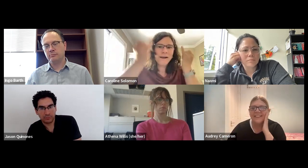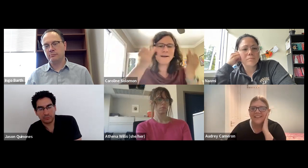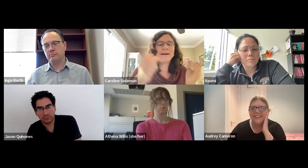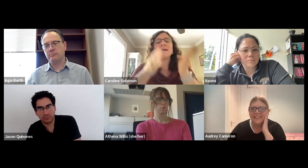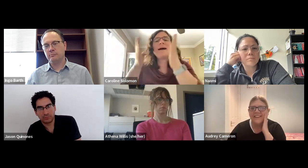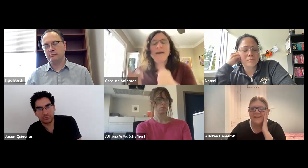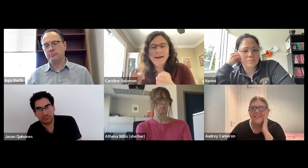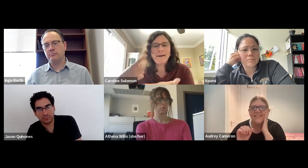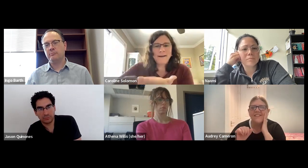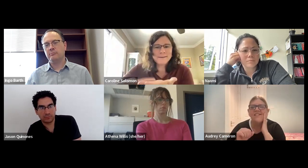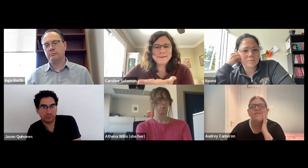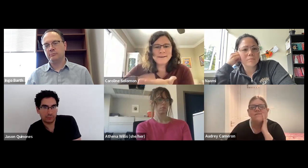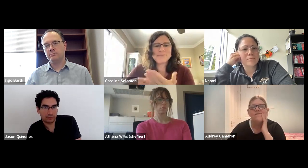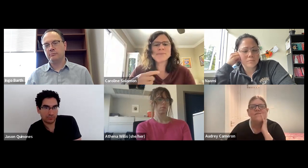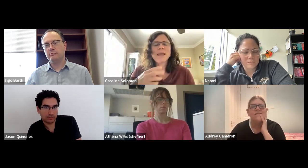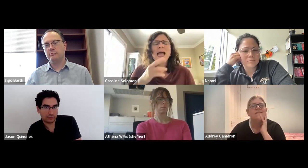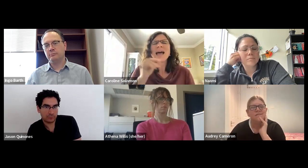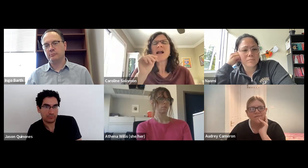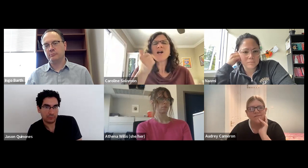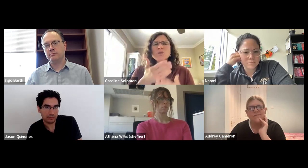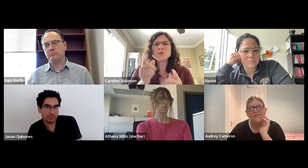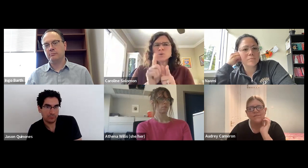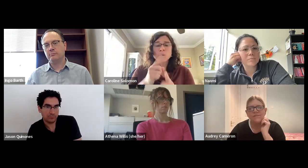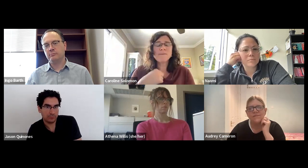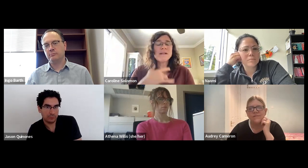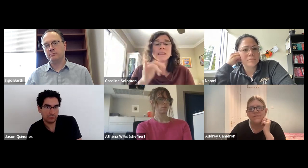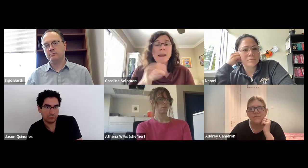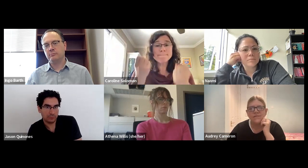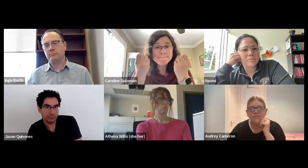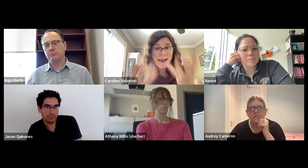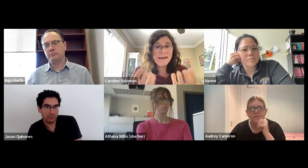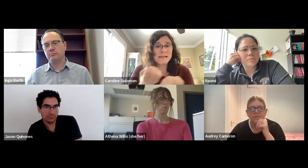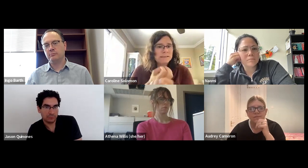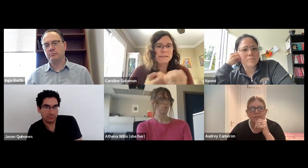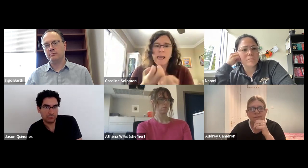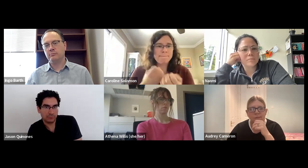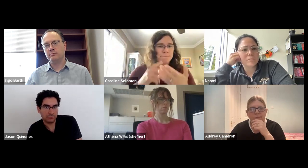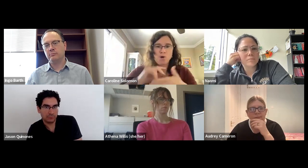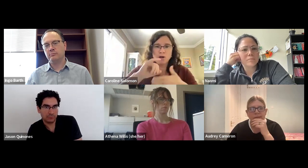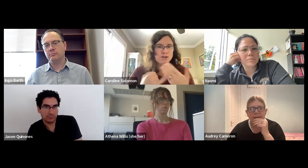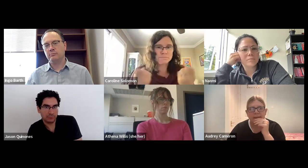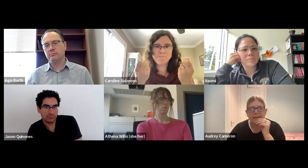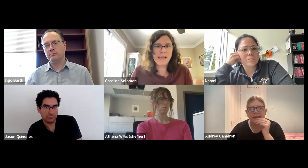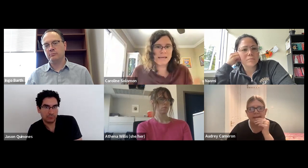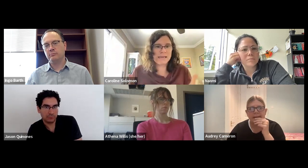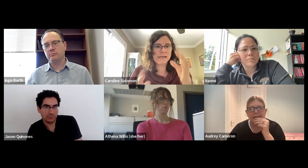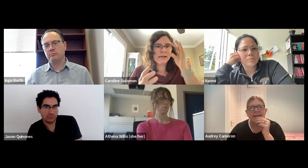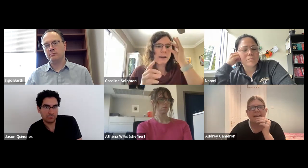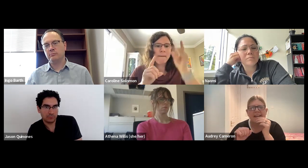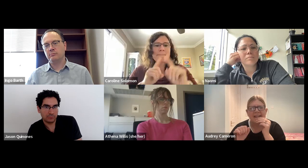of, you know, get these in our mind and start to think about them and then bring them to the table for discussion. I think oftentimes STEM projects, you know,